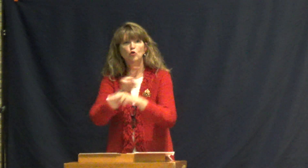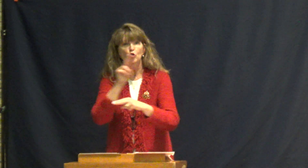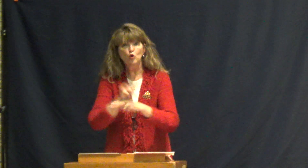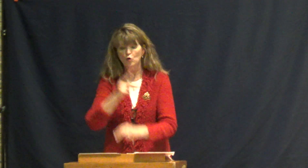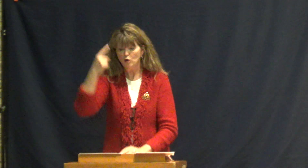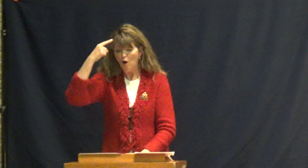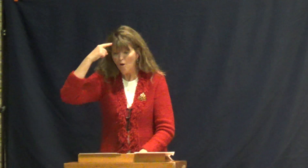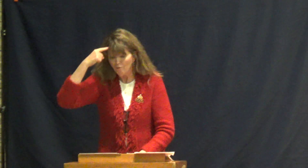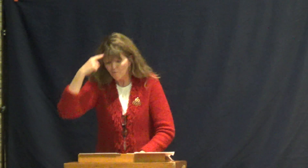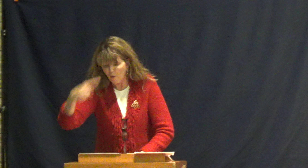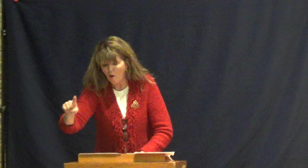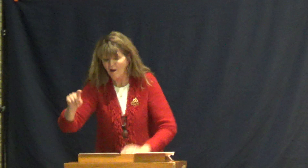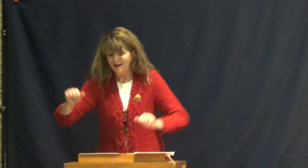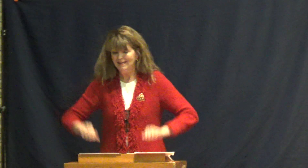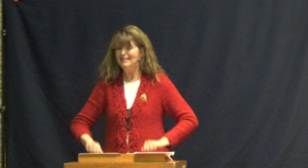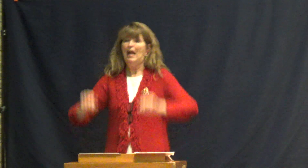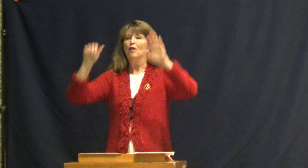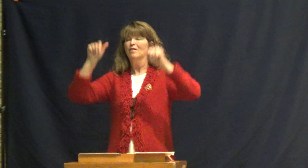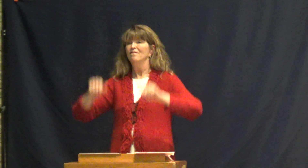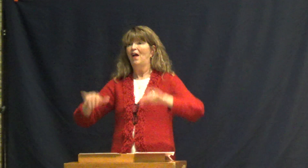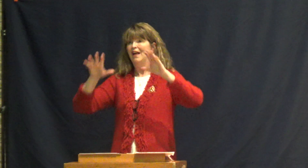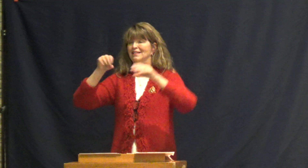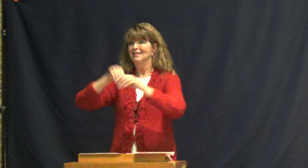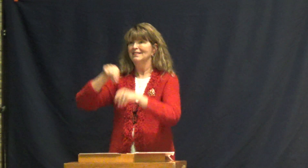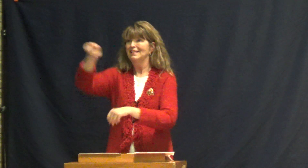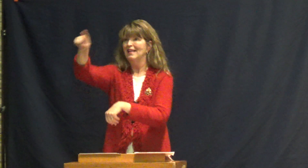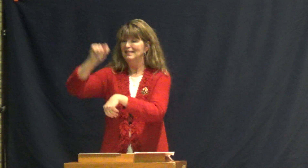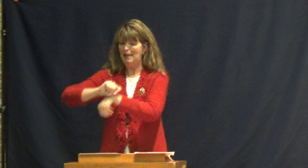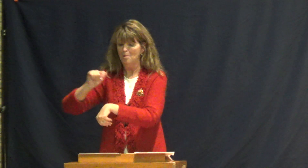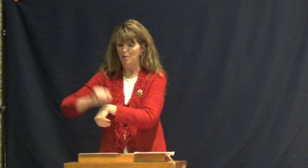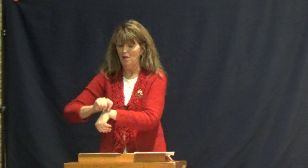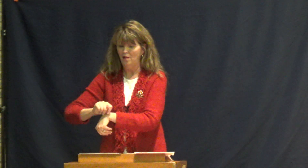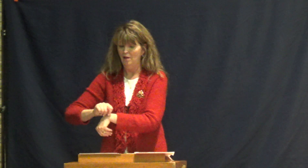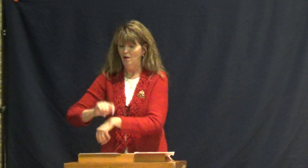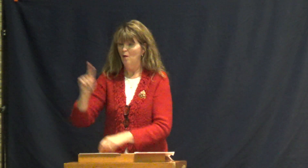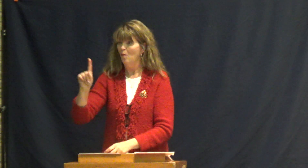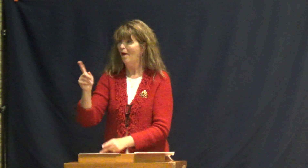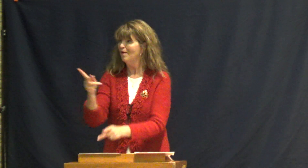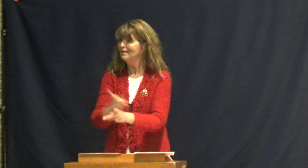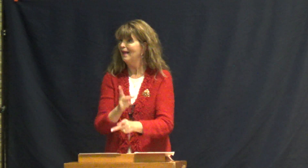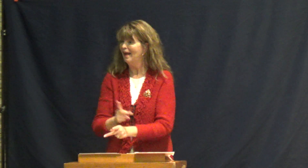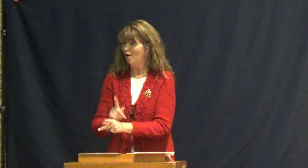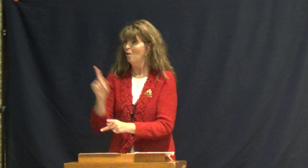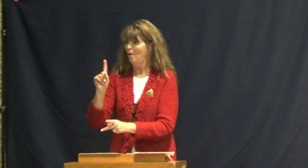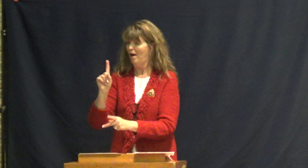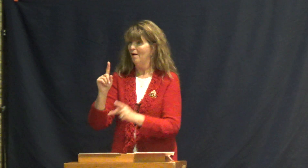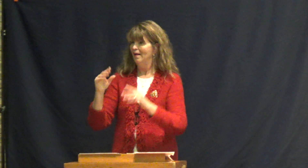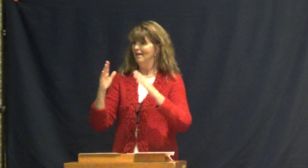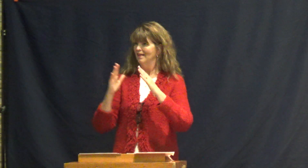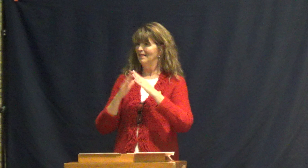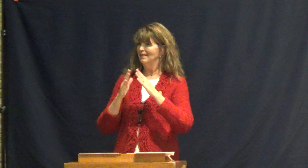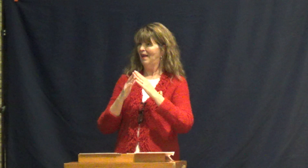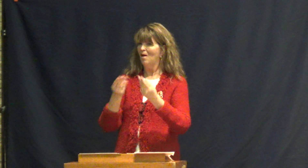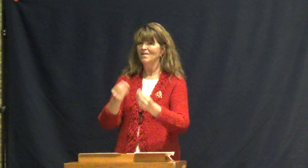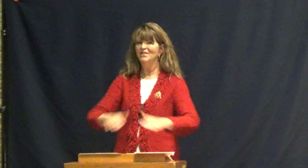The sheep used for the sacrifices in the temple were kept in